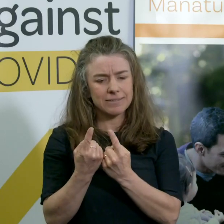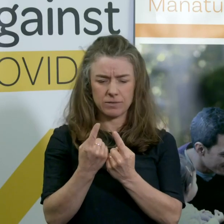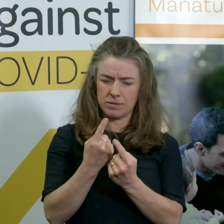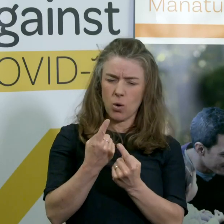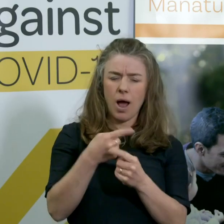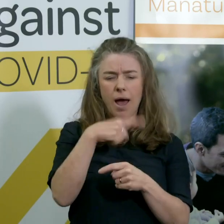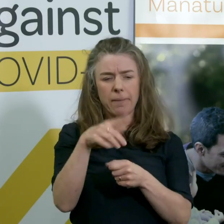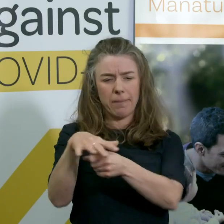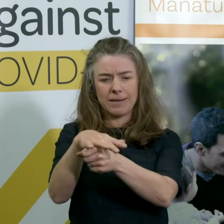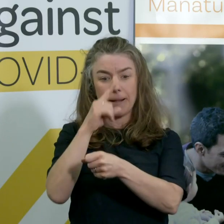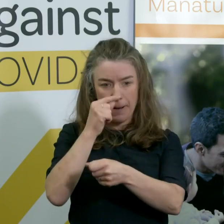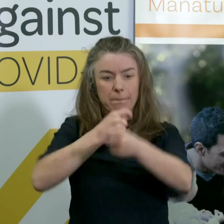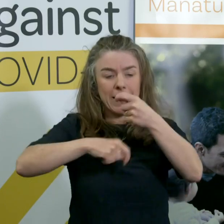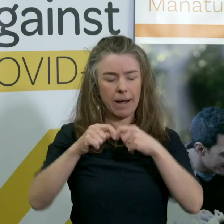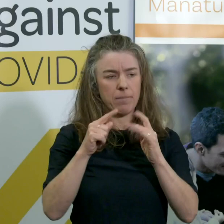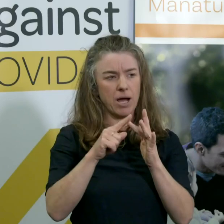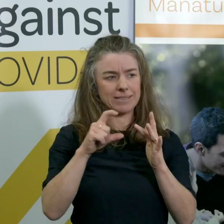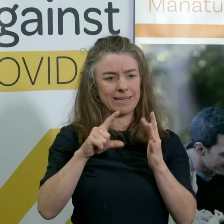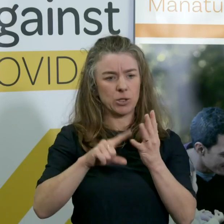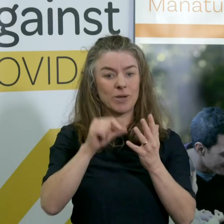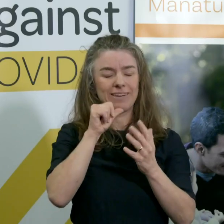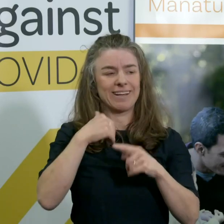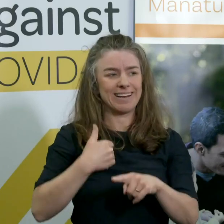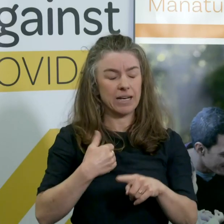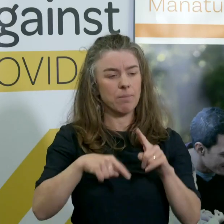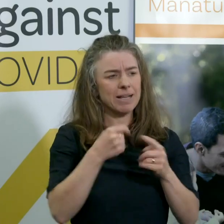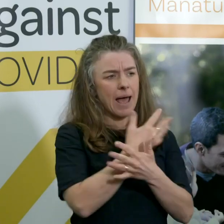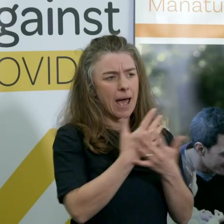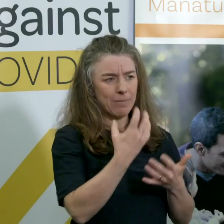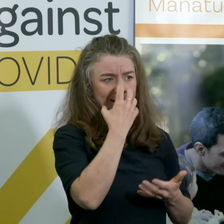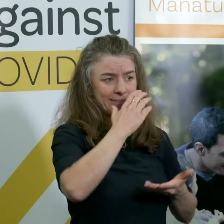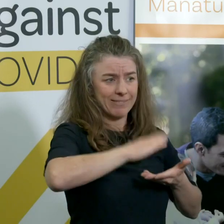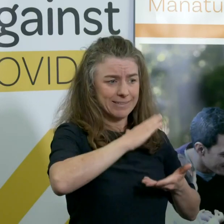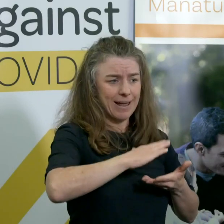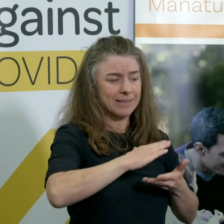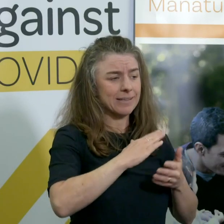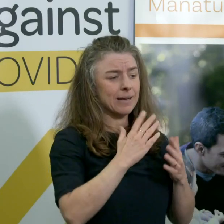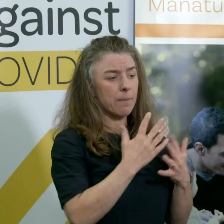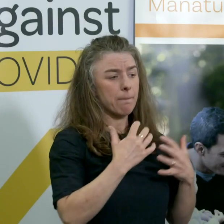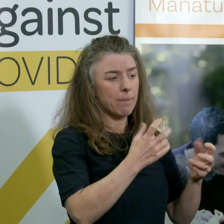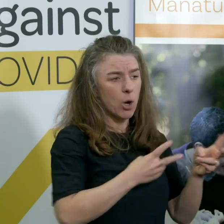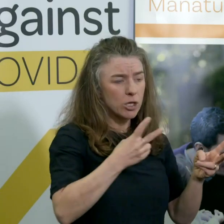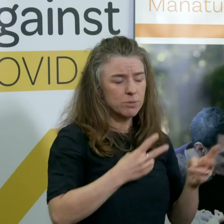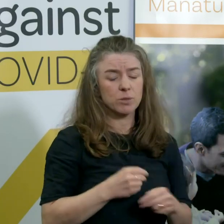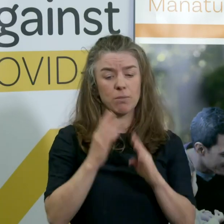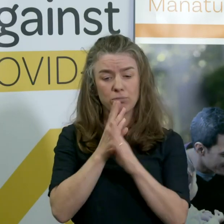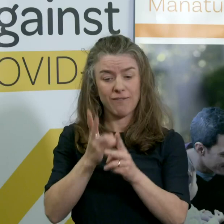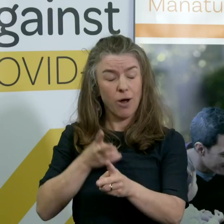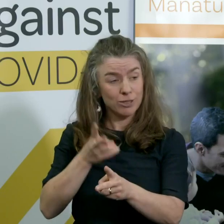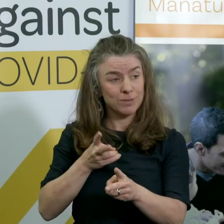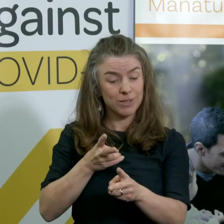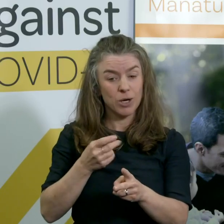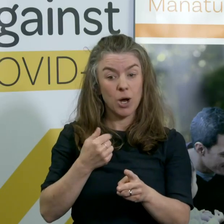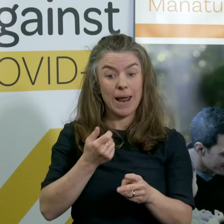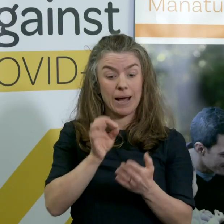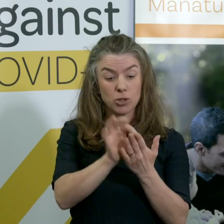into ICU areas, and the number of ventilators in both the public and private sector. That's expected later today, and we're sending it to